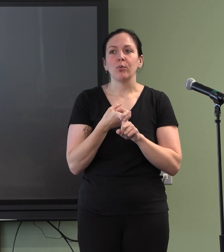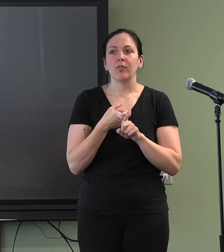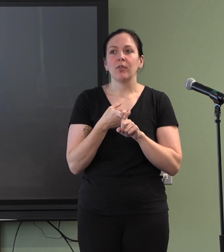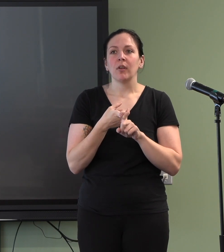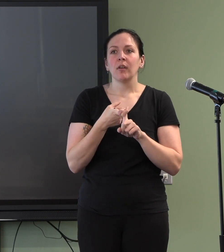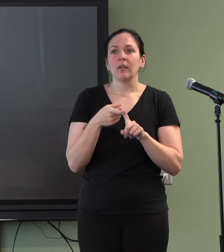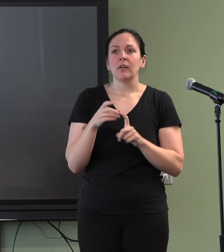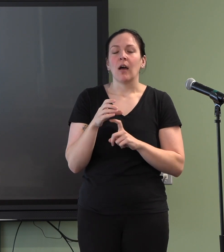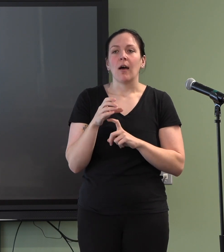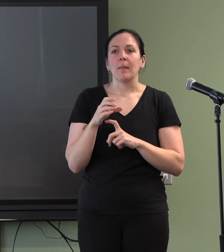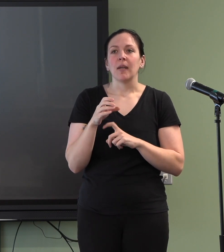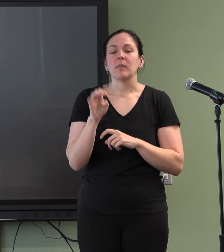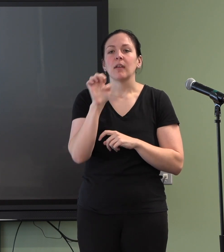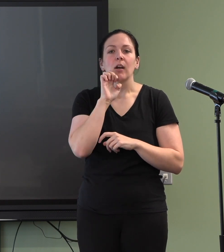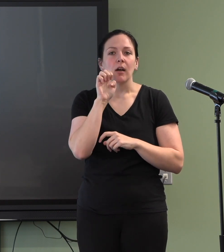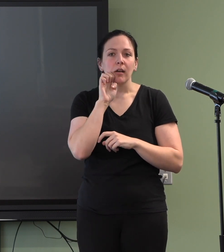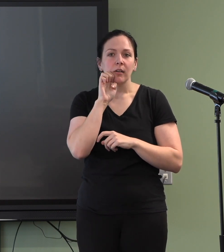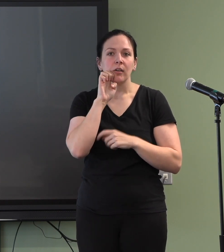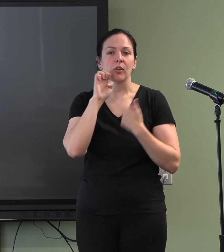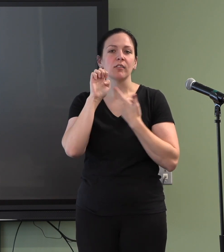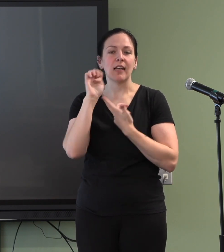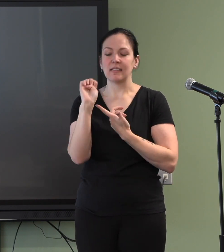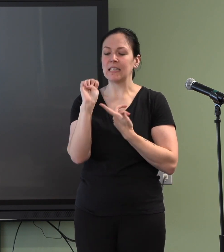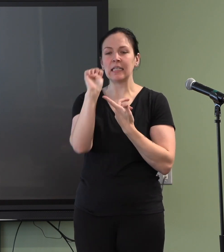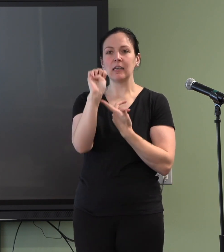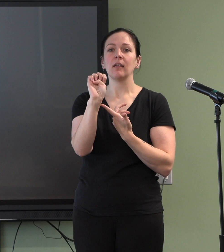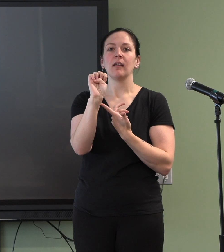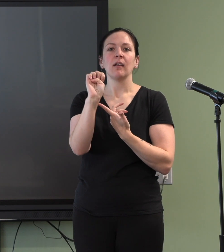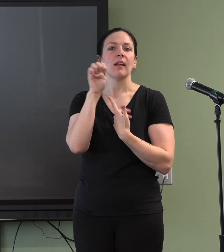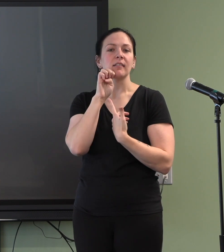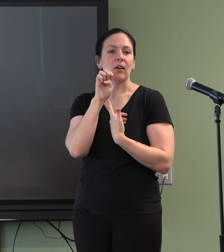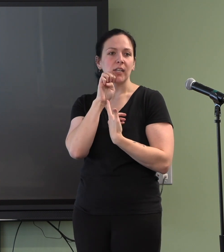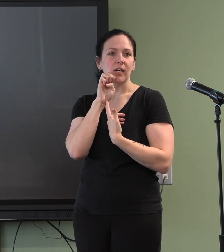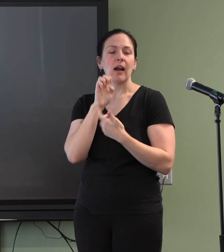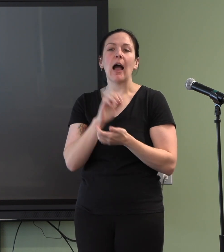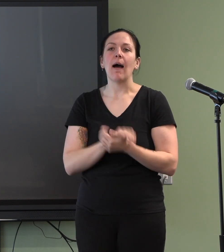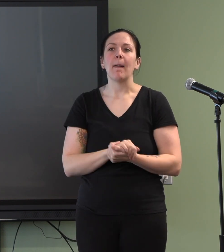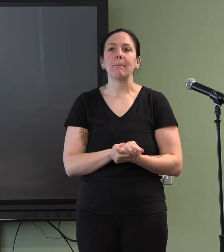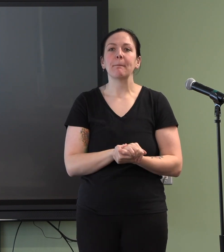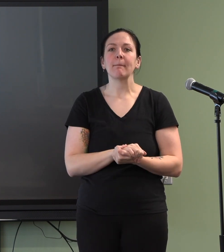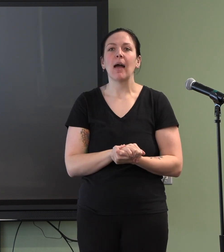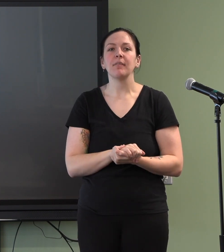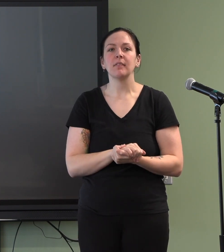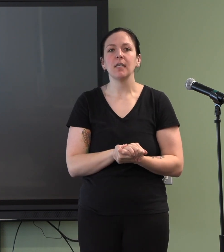whose name is Erica, so her sign is an E, and it's down here. I've